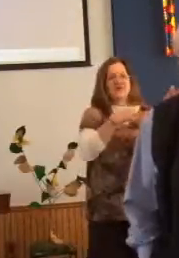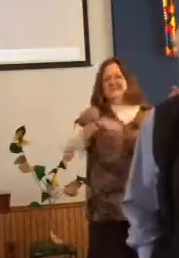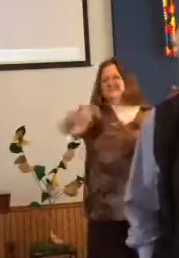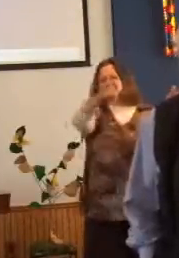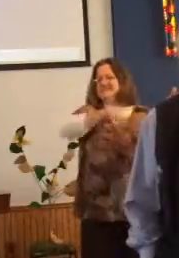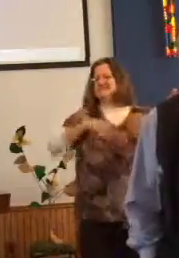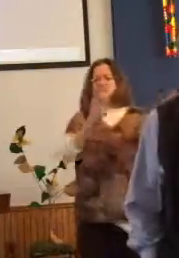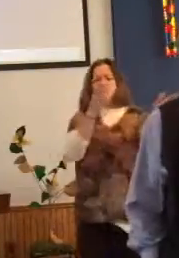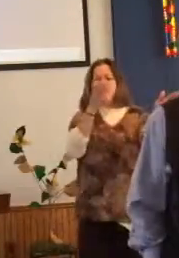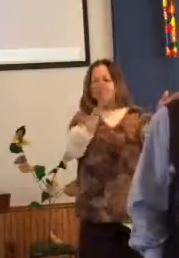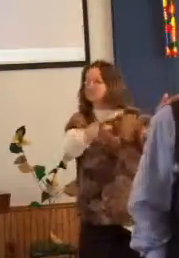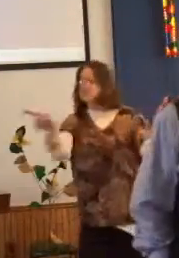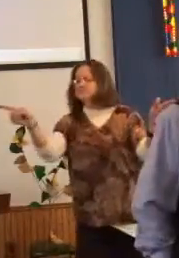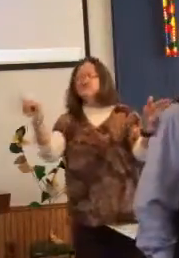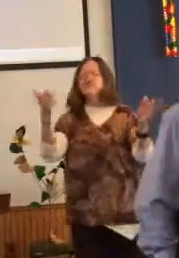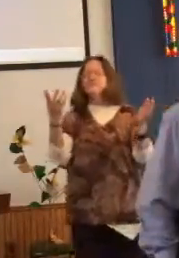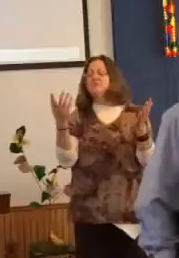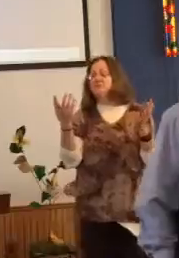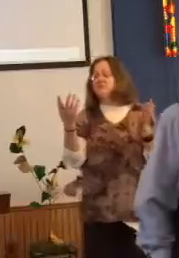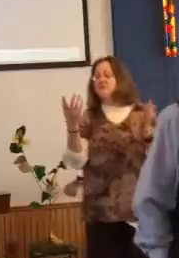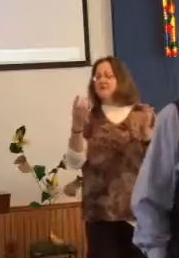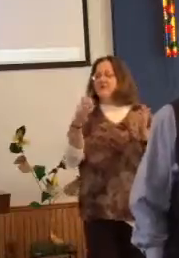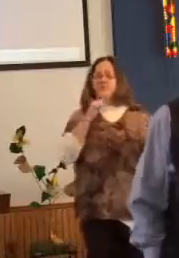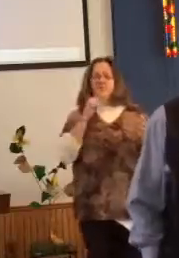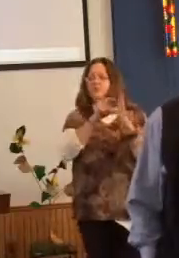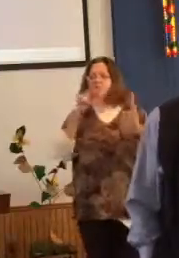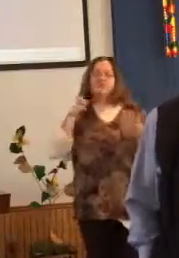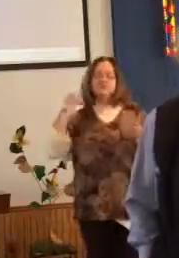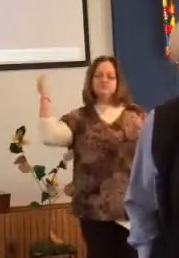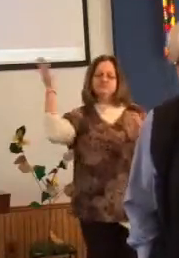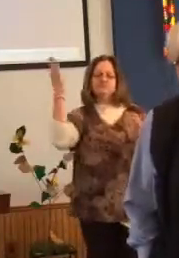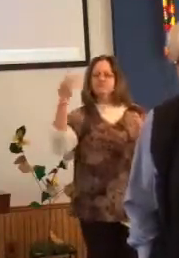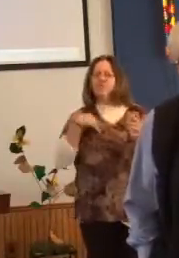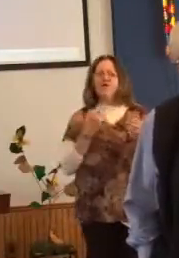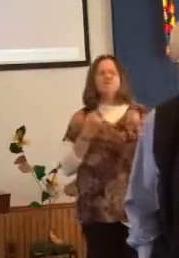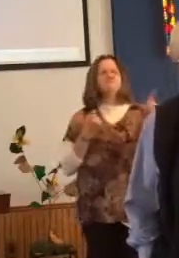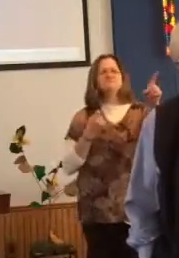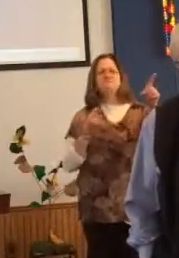fork will lead the church to the best result?